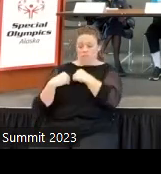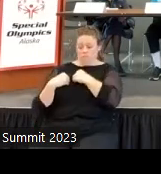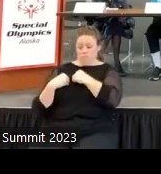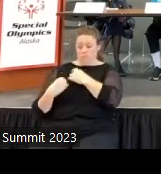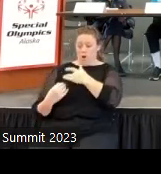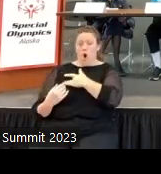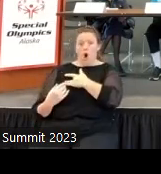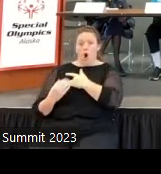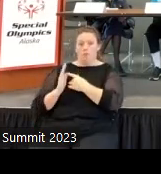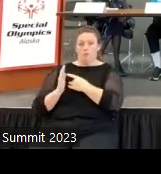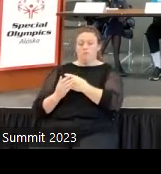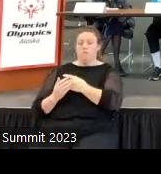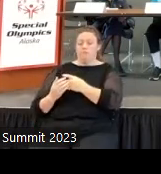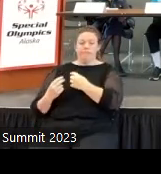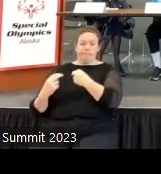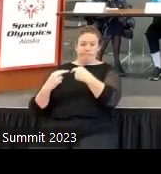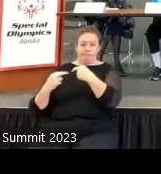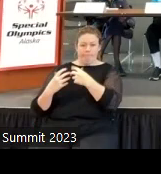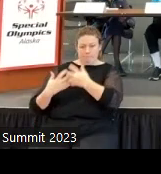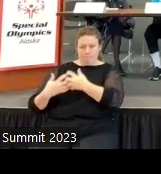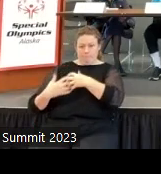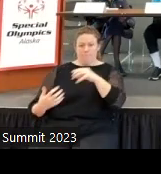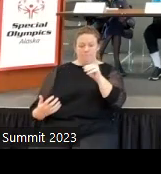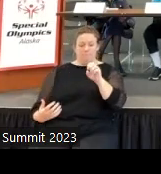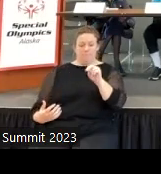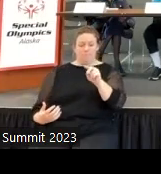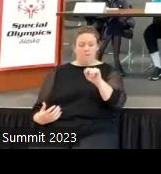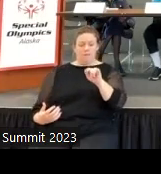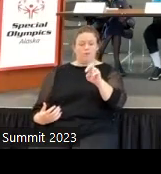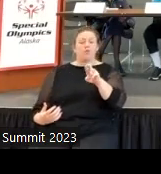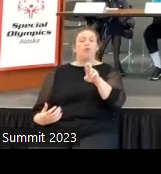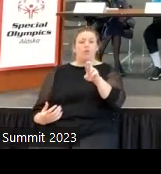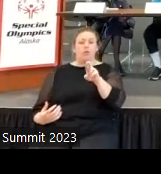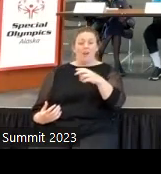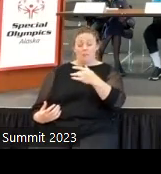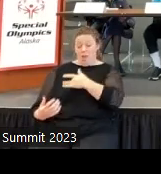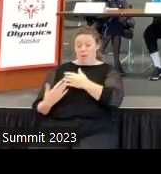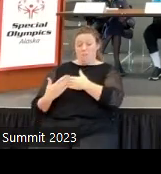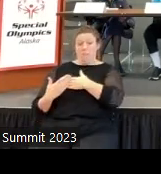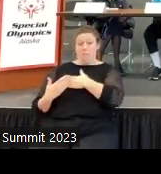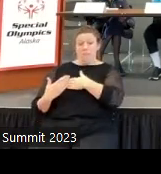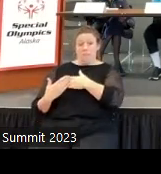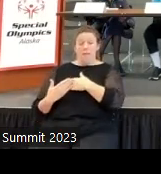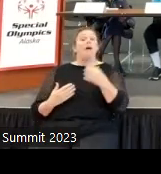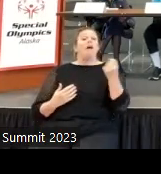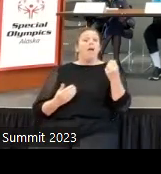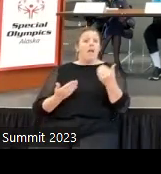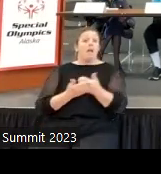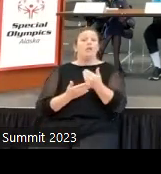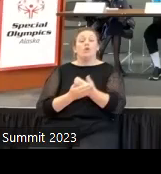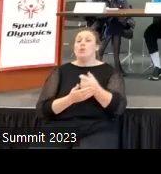heart, it's beating really fast. And then I have new hearing aids because I have hearing